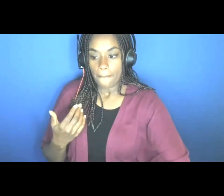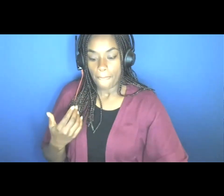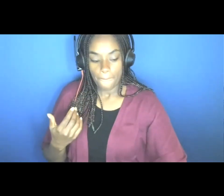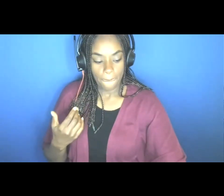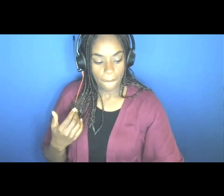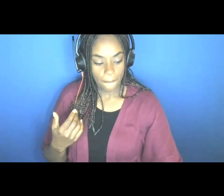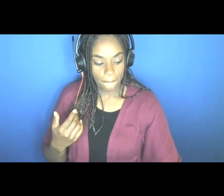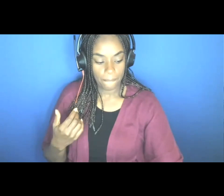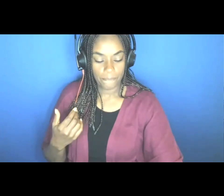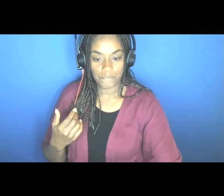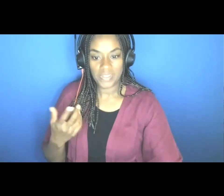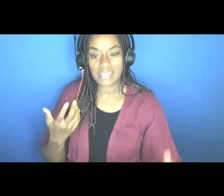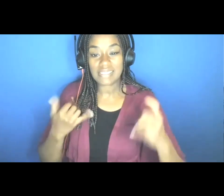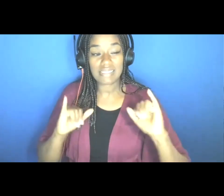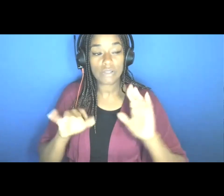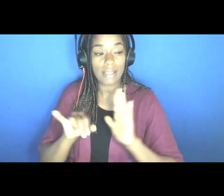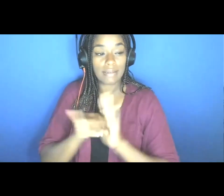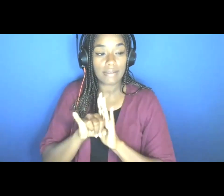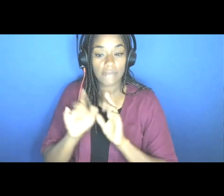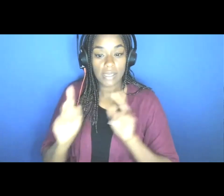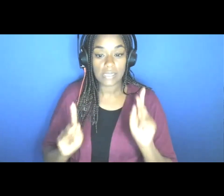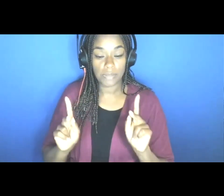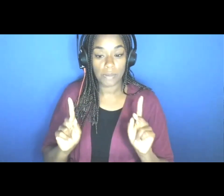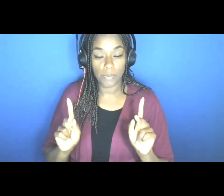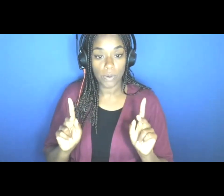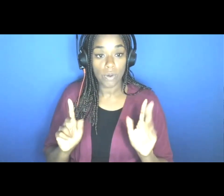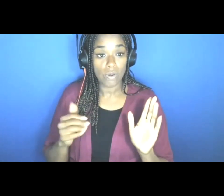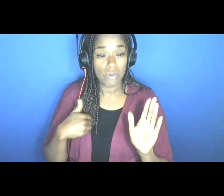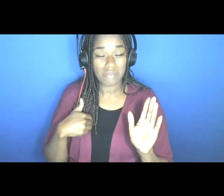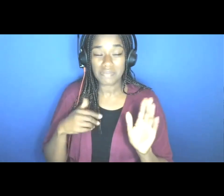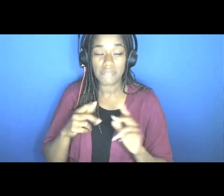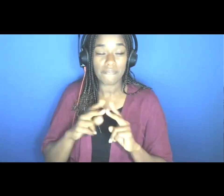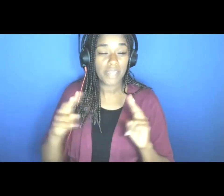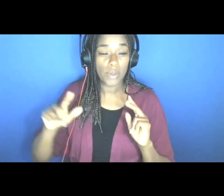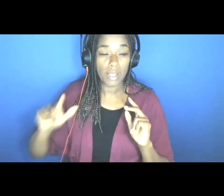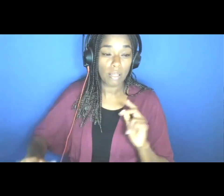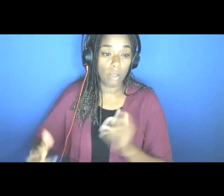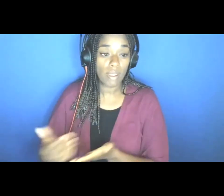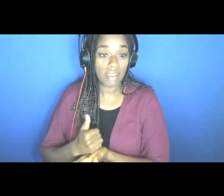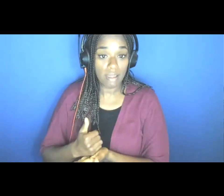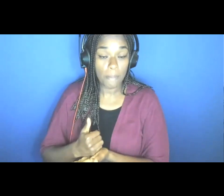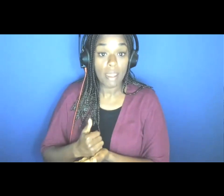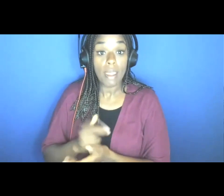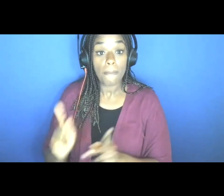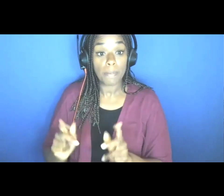identifies people who are quite low income, and people at higher income levels still struggle